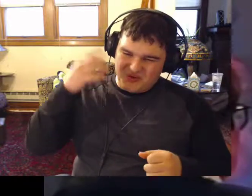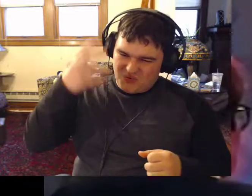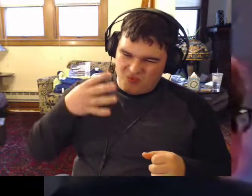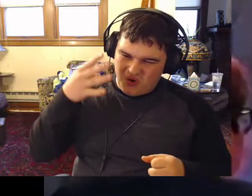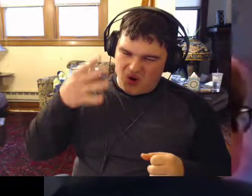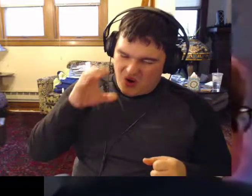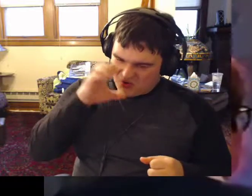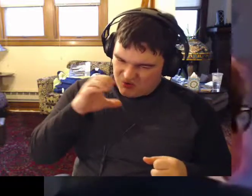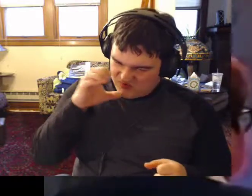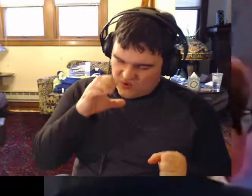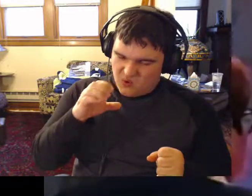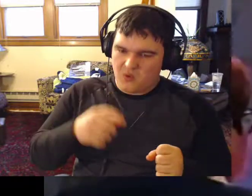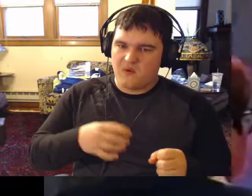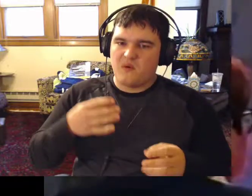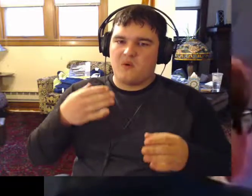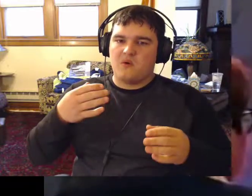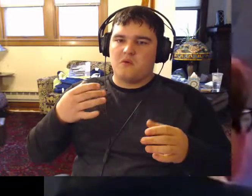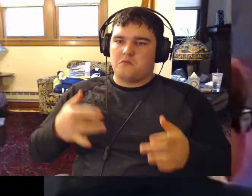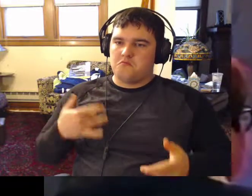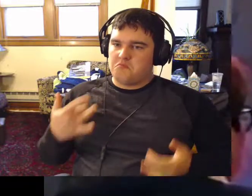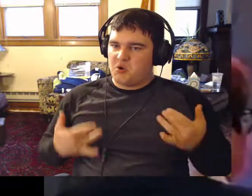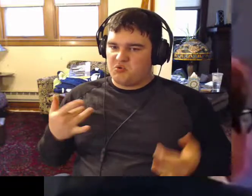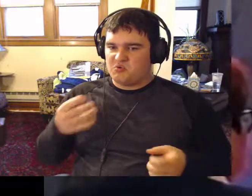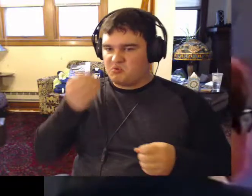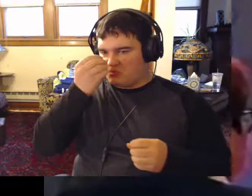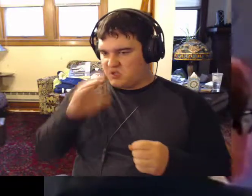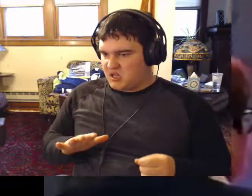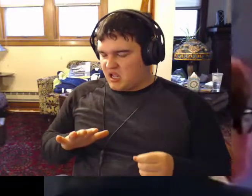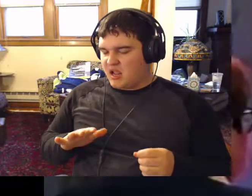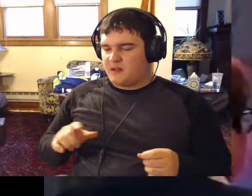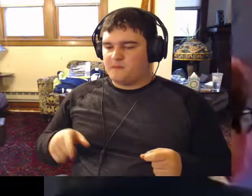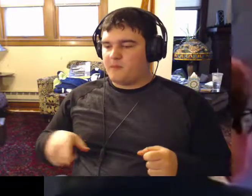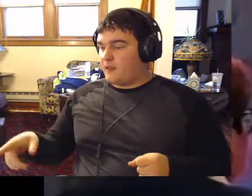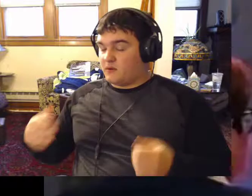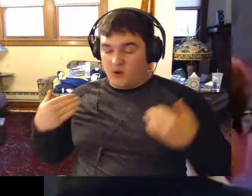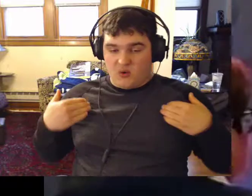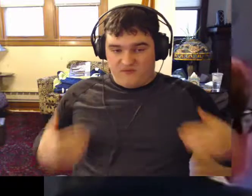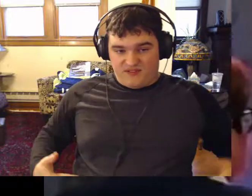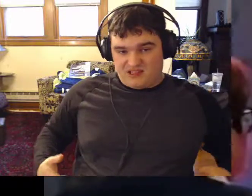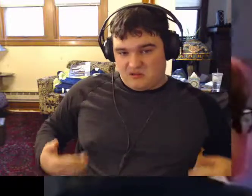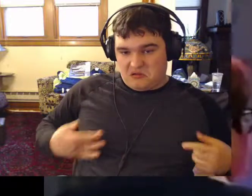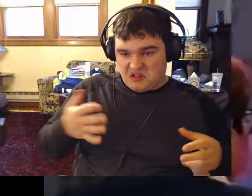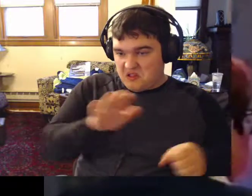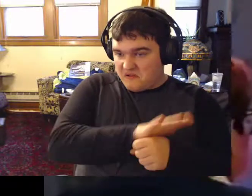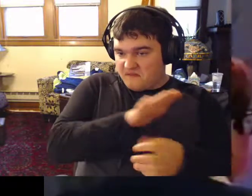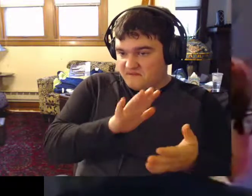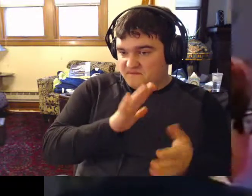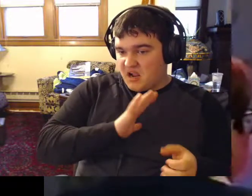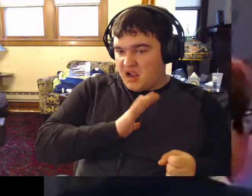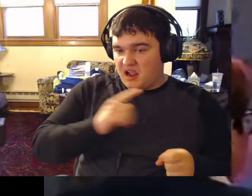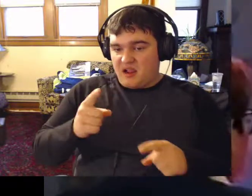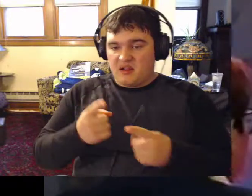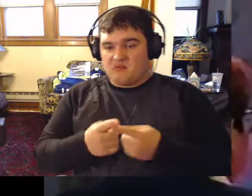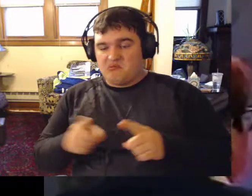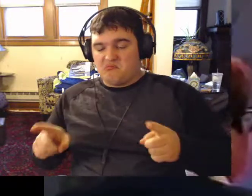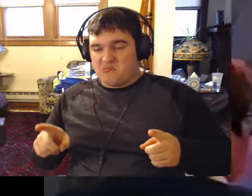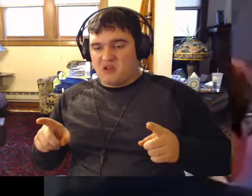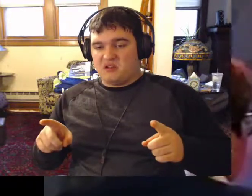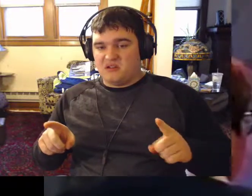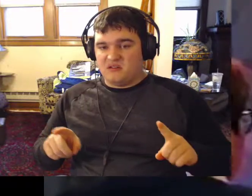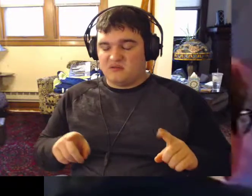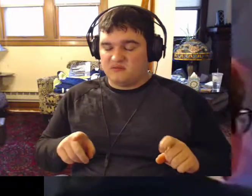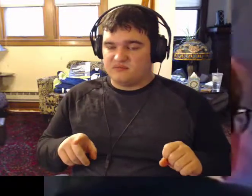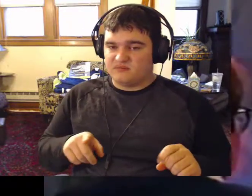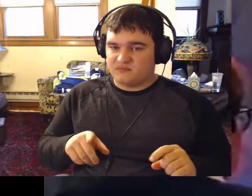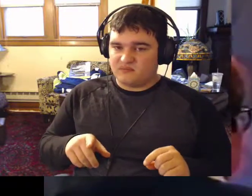who may have all the physical needs met, but emotionally are starved for affection and attention and time